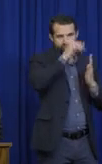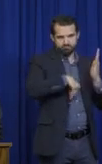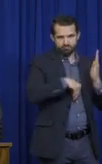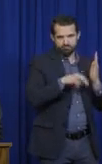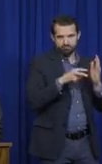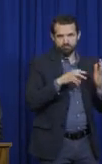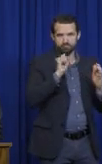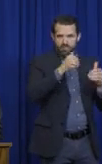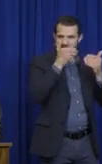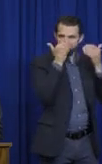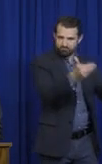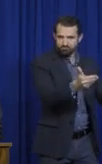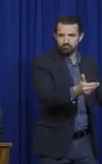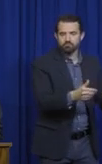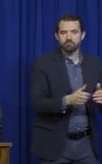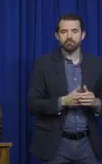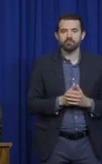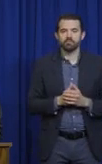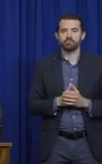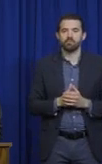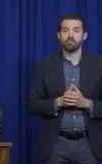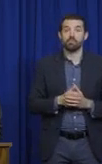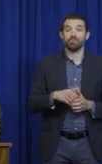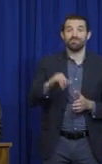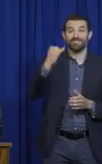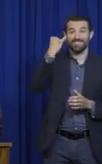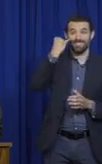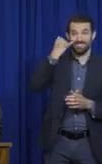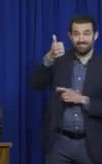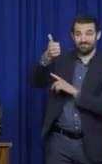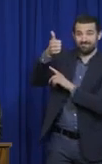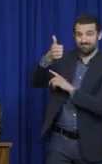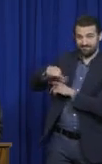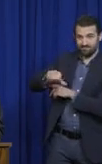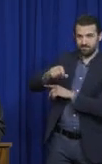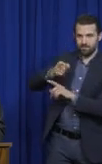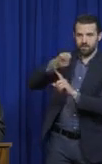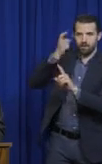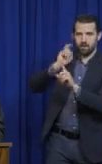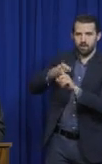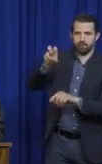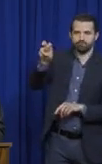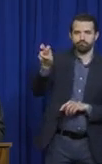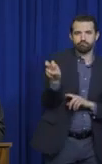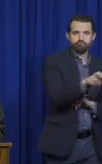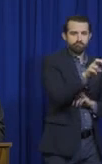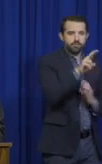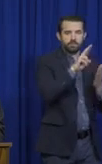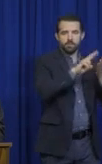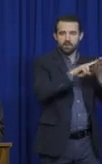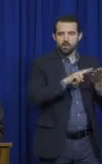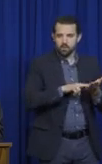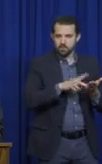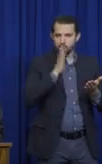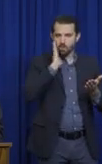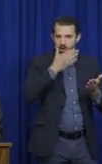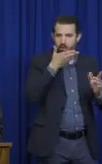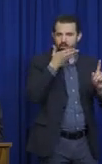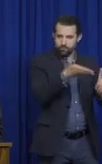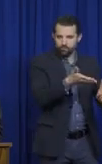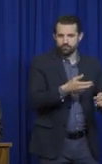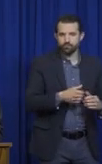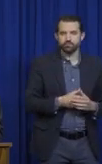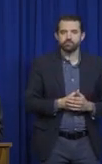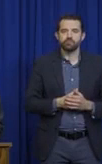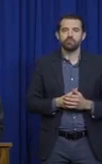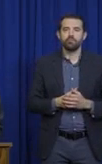we will automatically enroll you in pandemic unemployment assistance. Also,